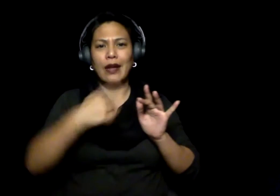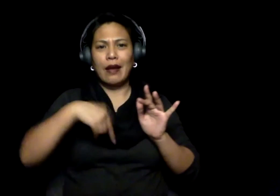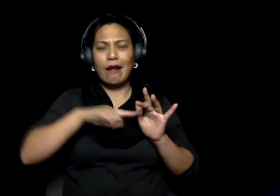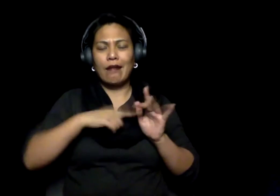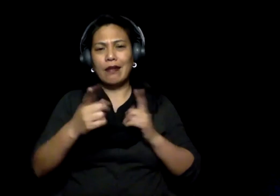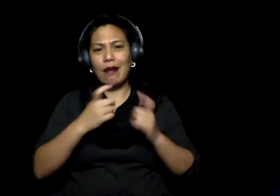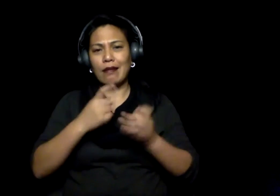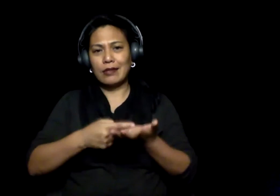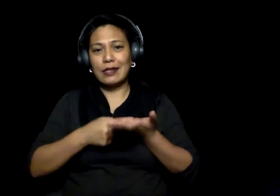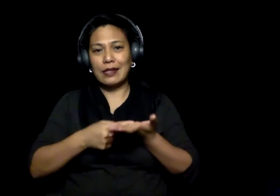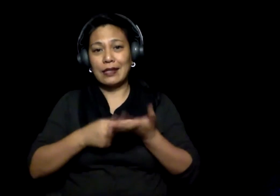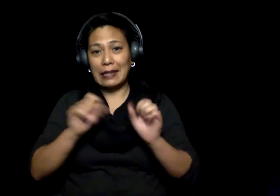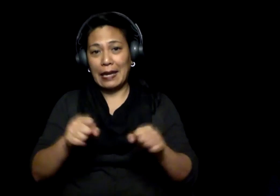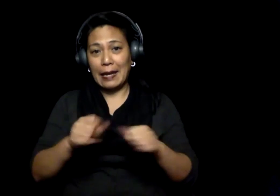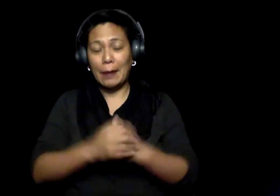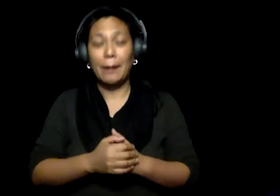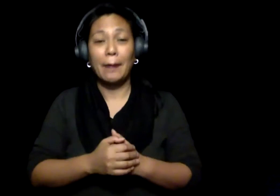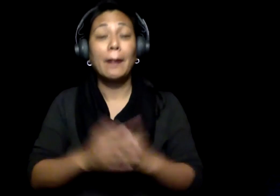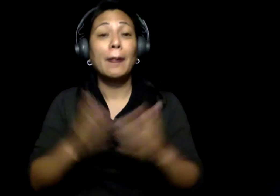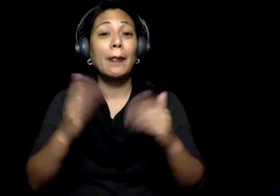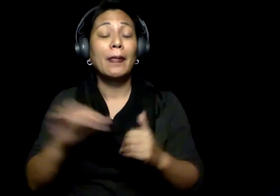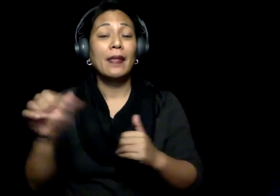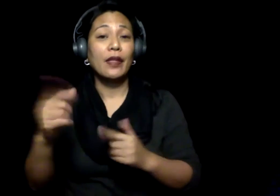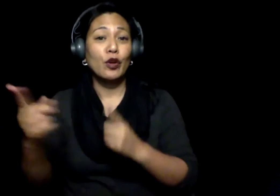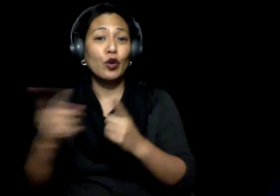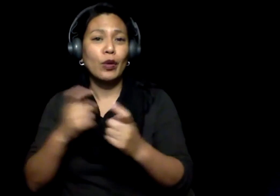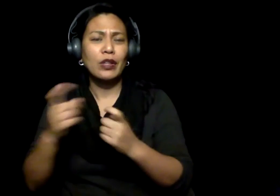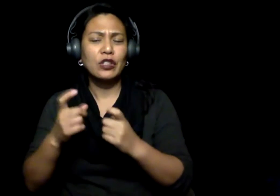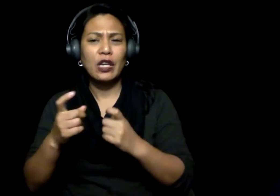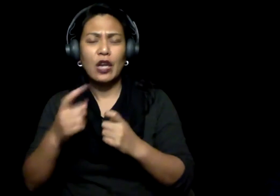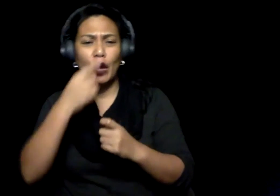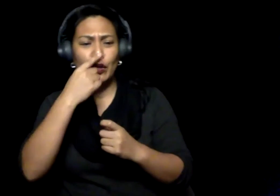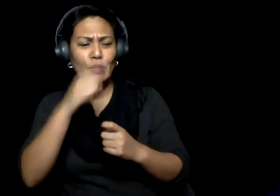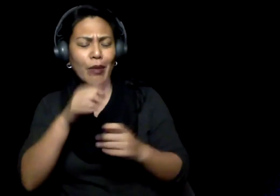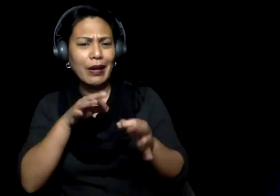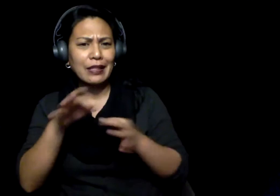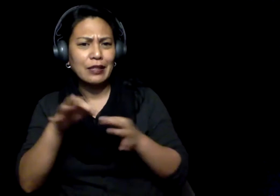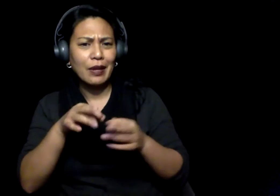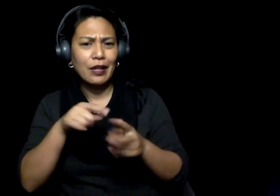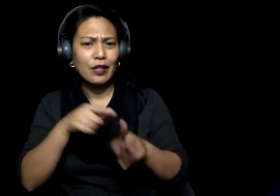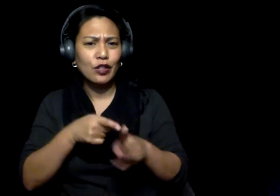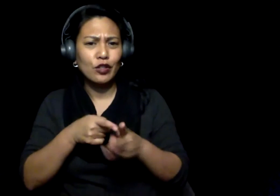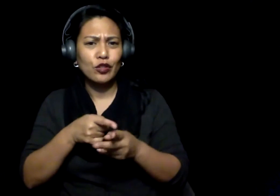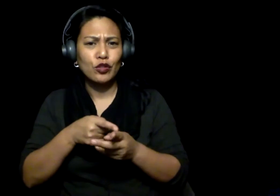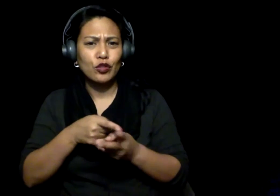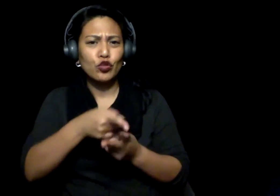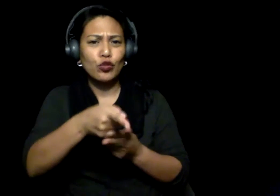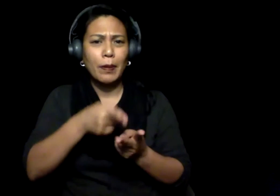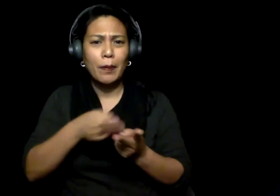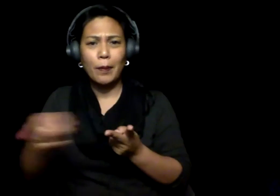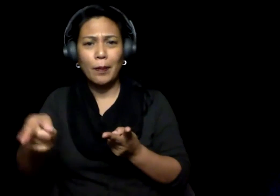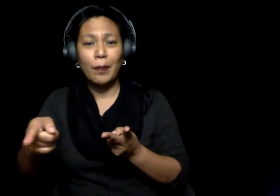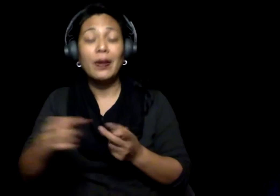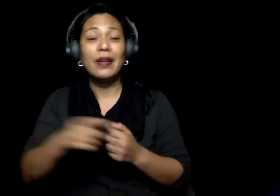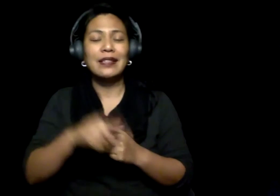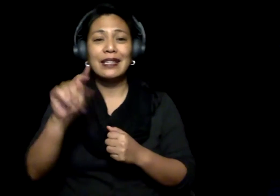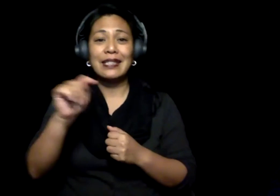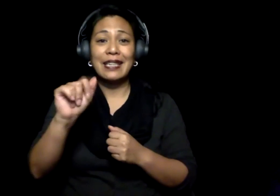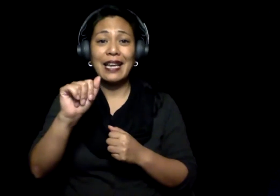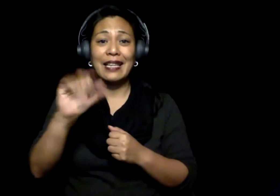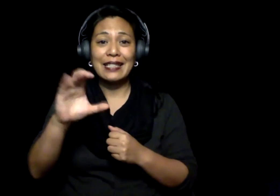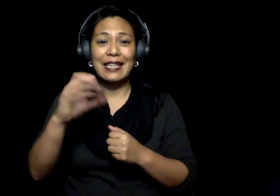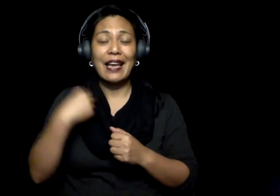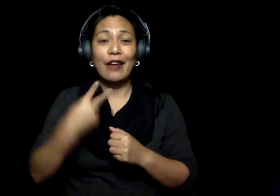Another question was around, can we go over the 2 streams at TAC again? Certainly. So Toronto Arts Council has 2 different streams